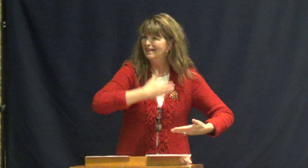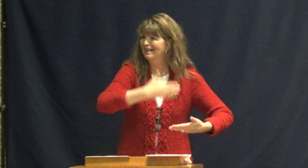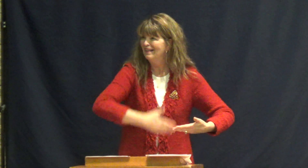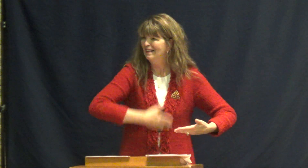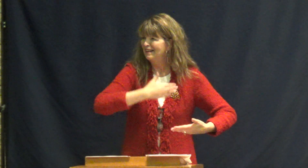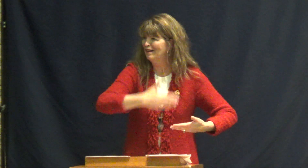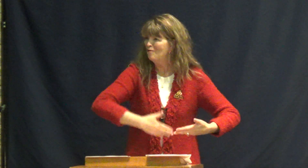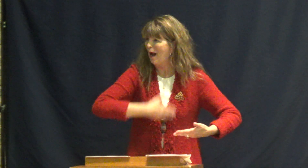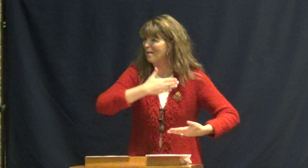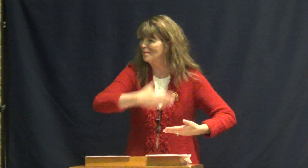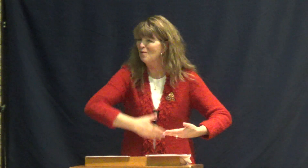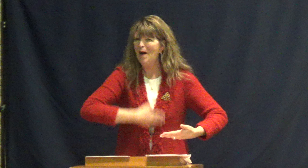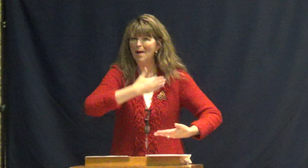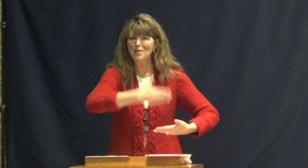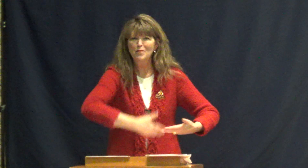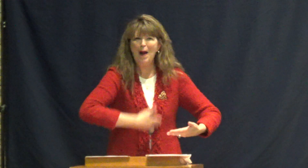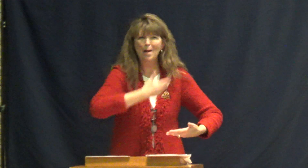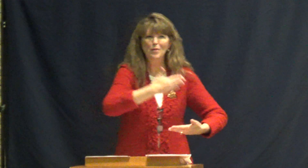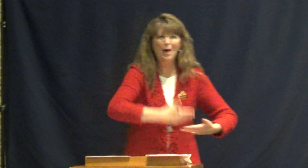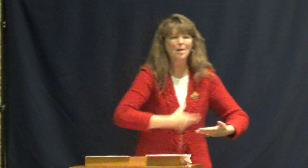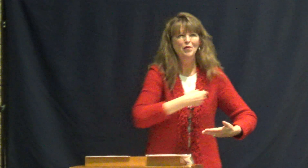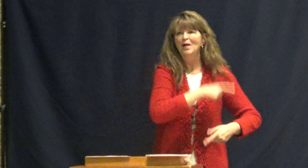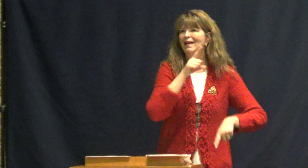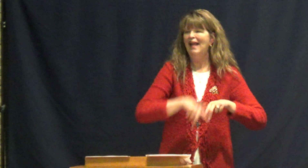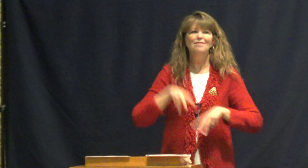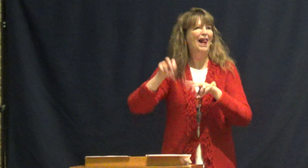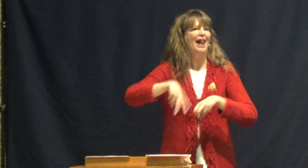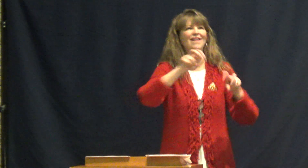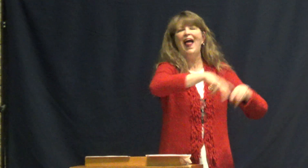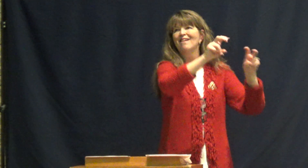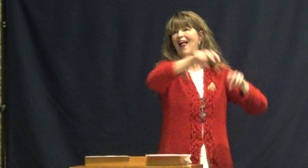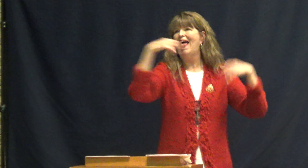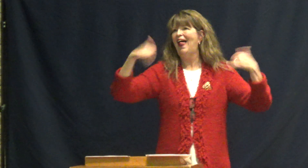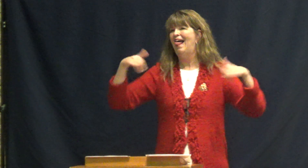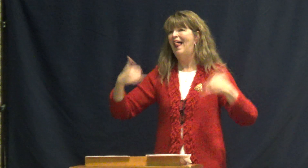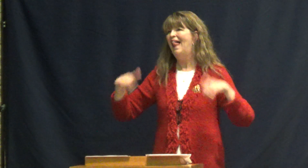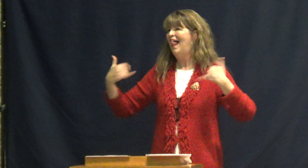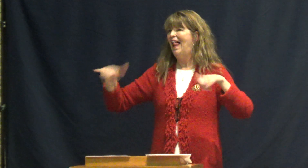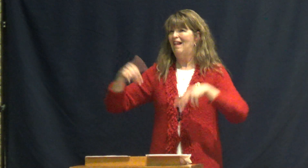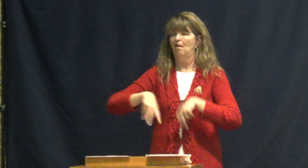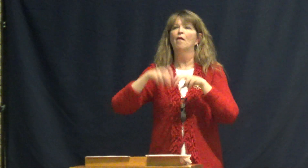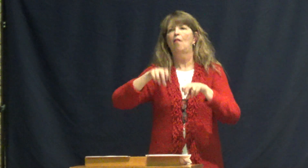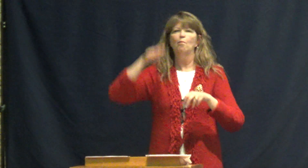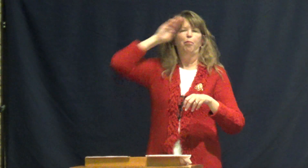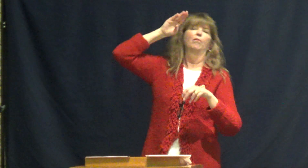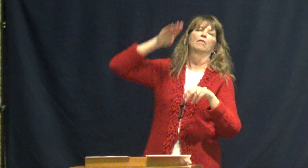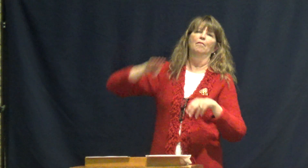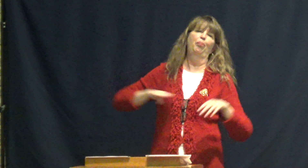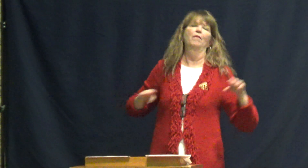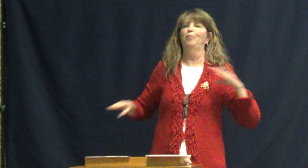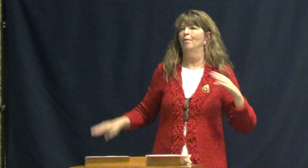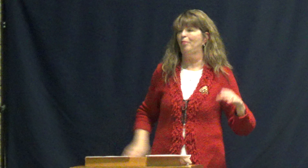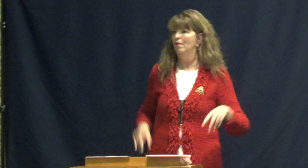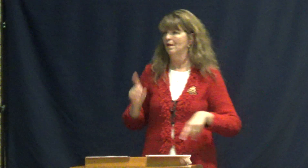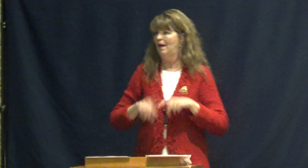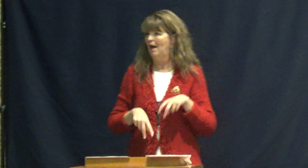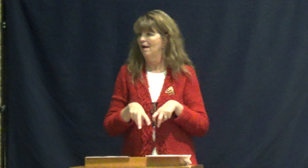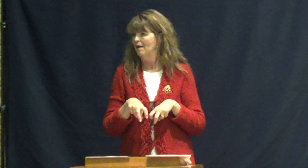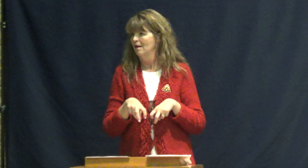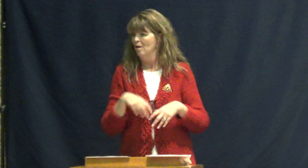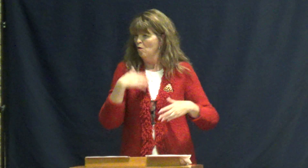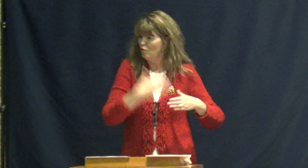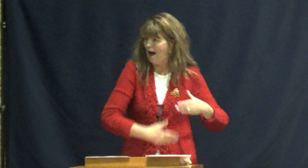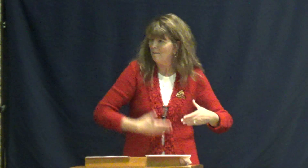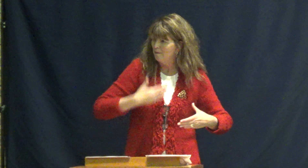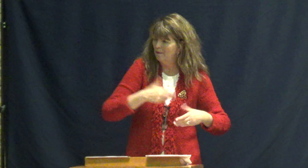and developing any kind of blemish was to swaddle them or wrap them in cloth so they couldn't play